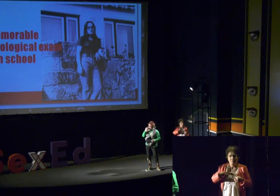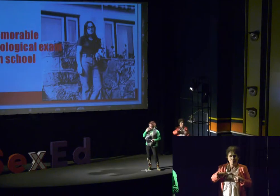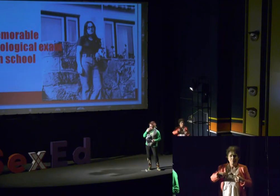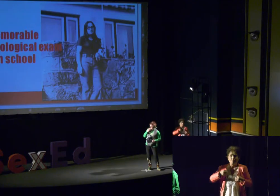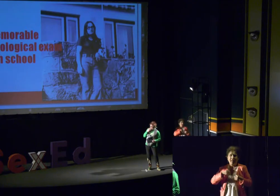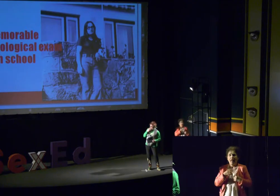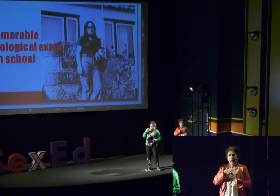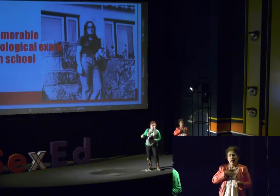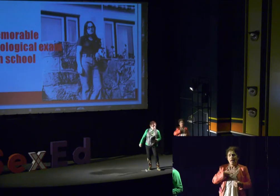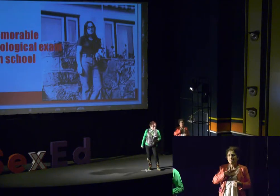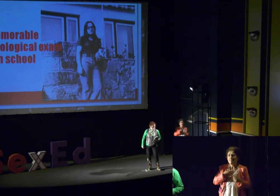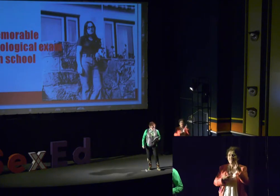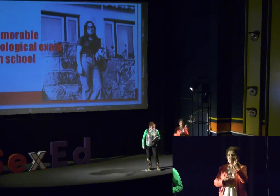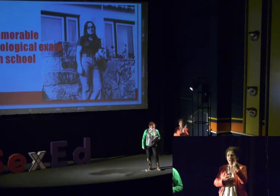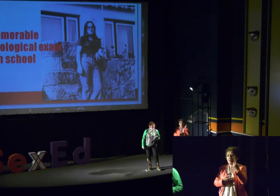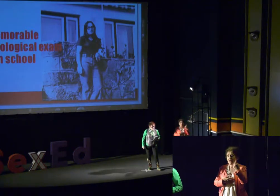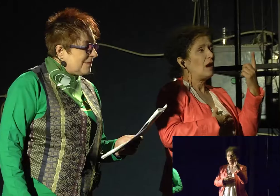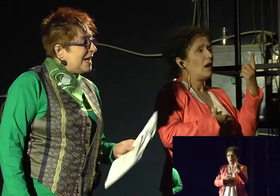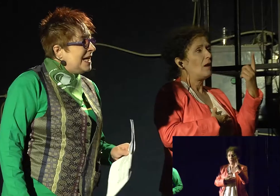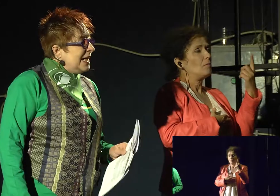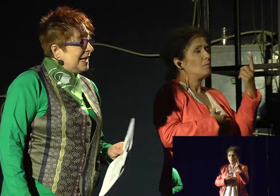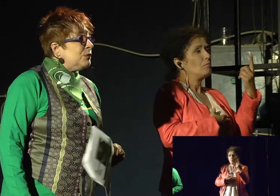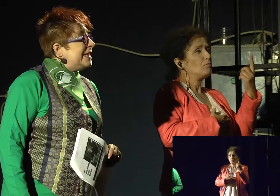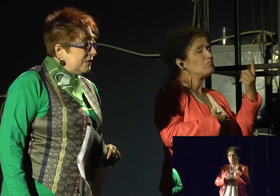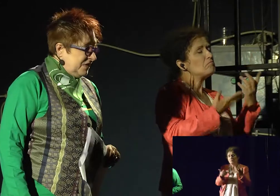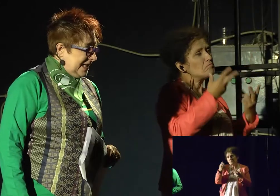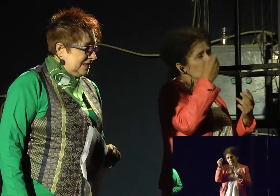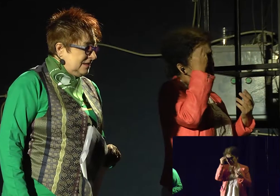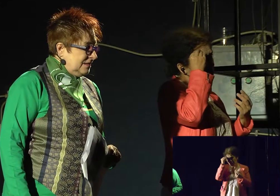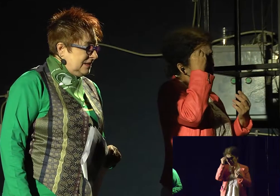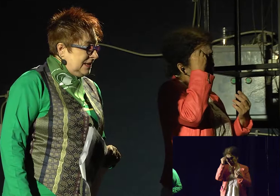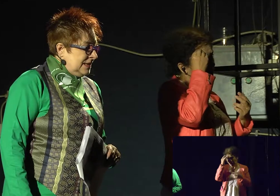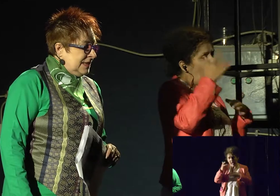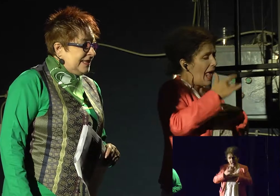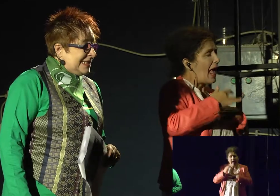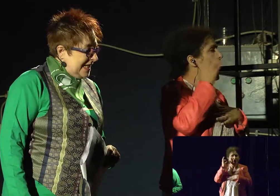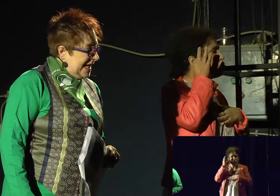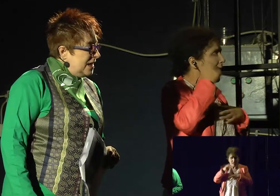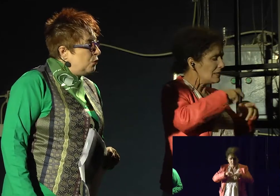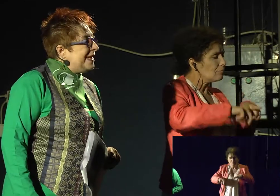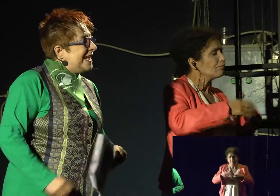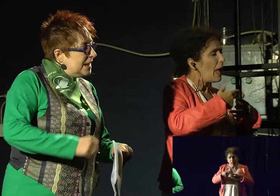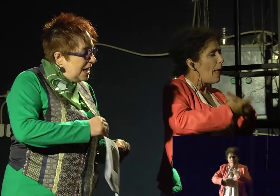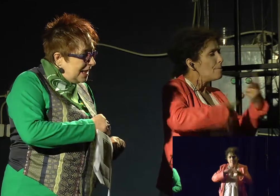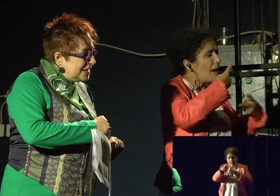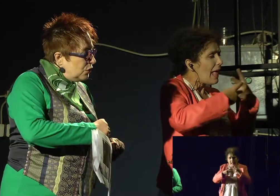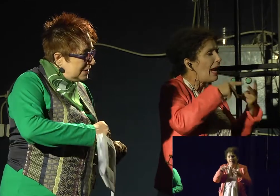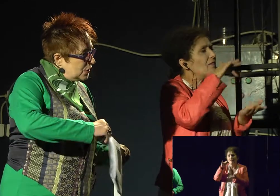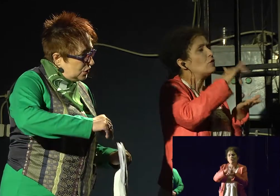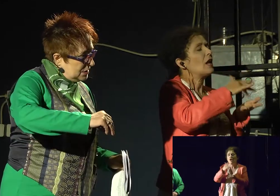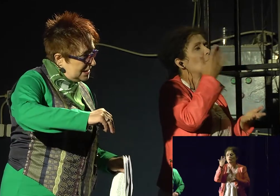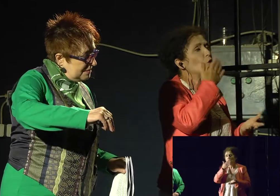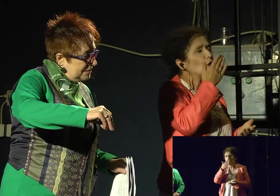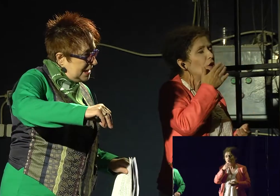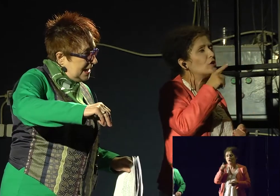school. Excuse me. And I will never forget that day when they lined all